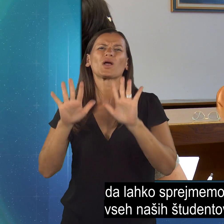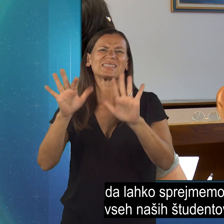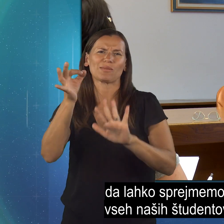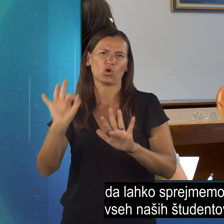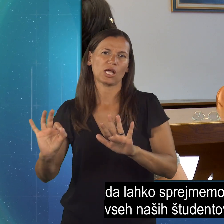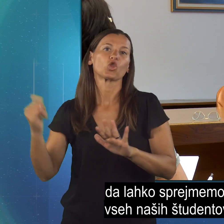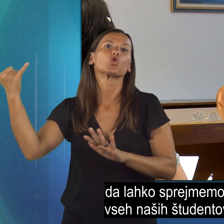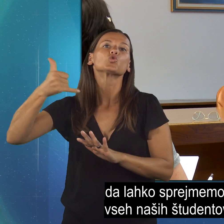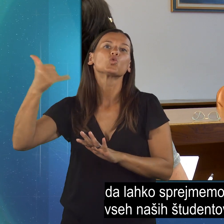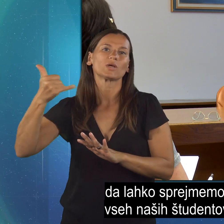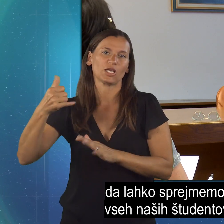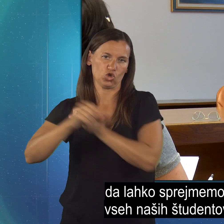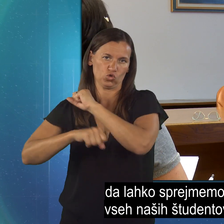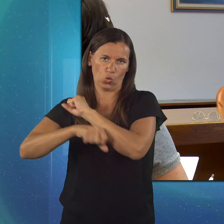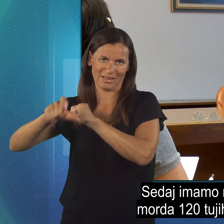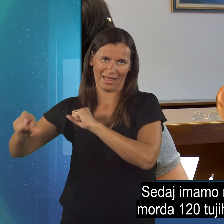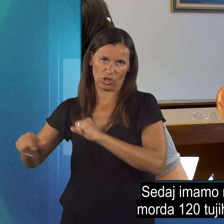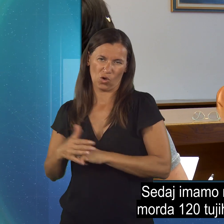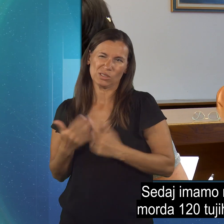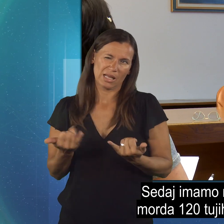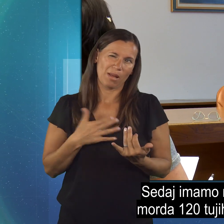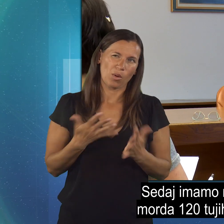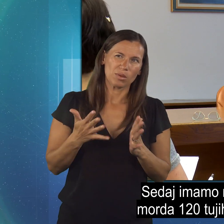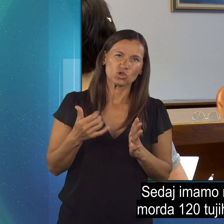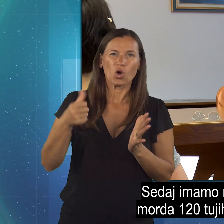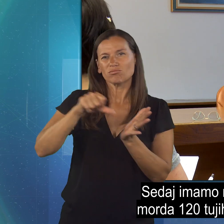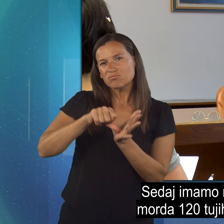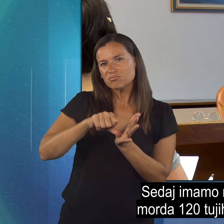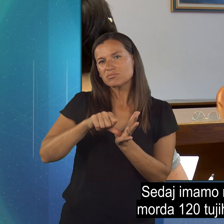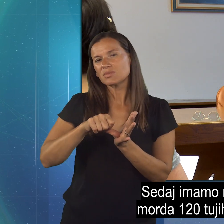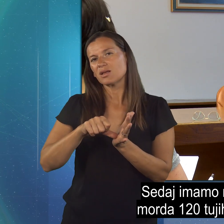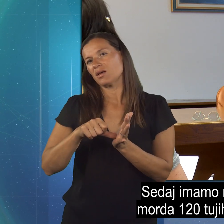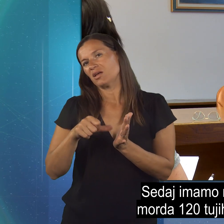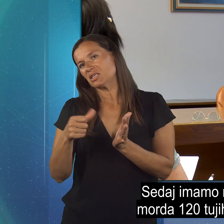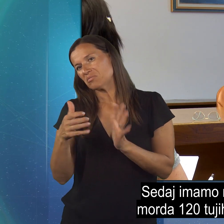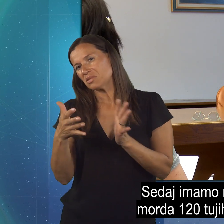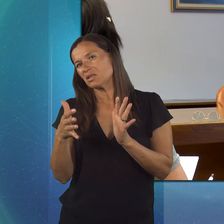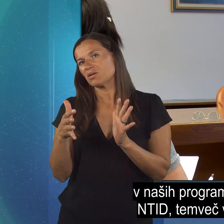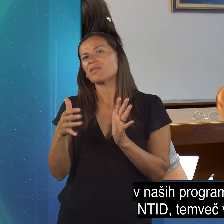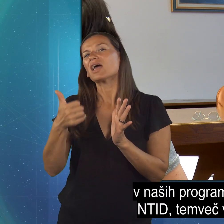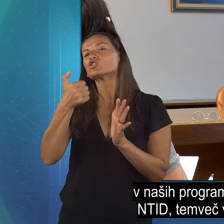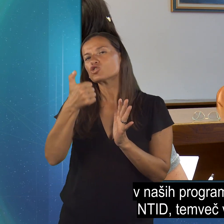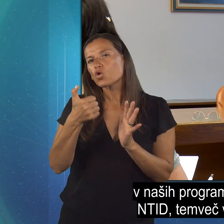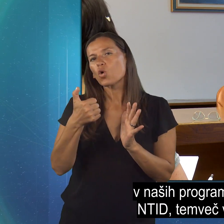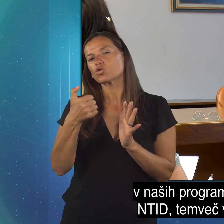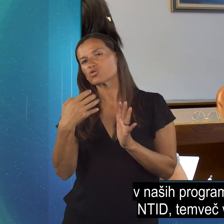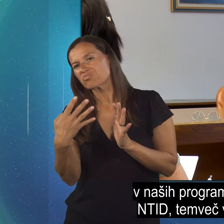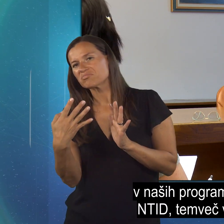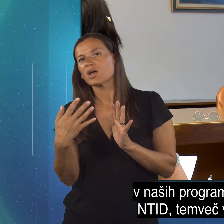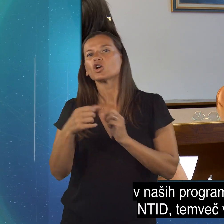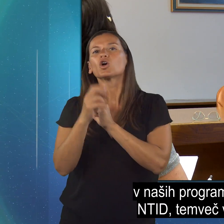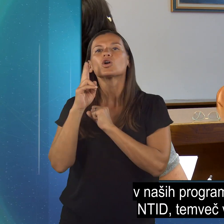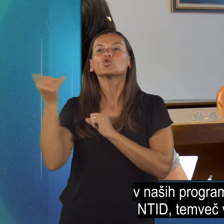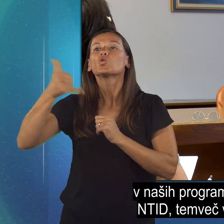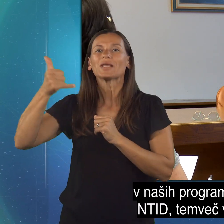population will be foreign students. Right now we have maybe 100, 120 foreign students in our different programs, not just